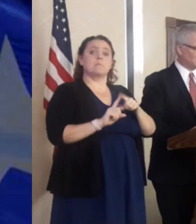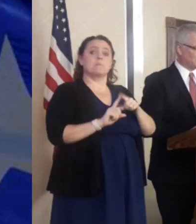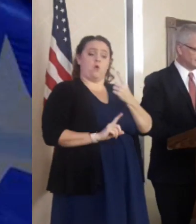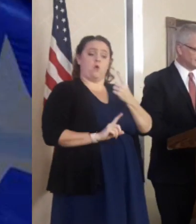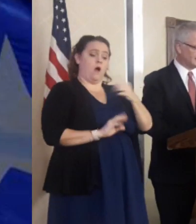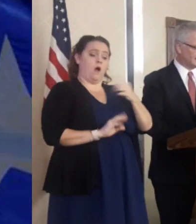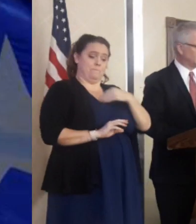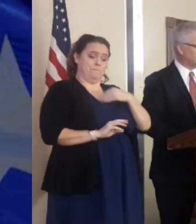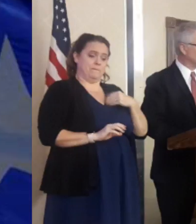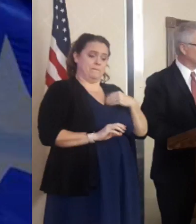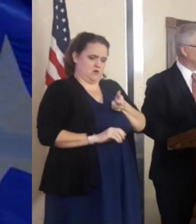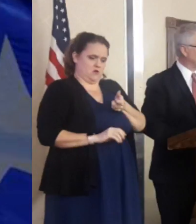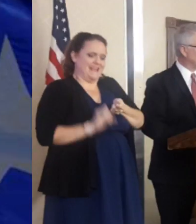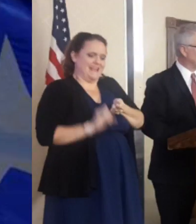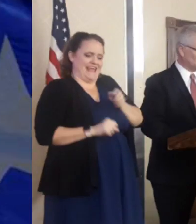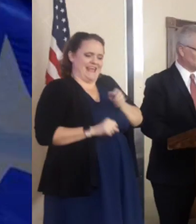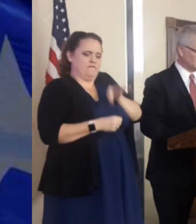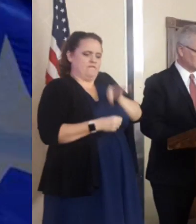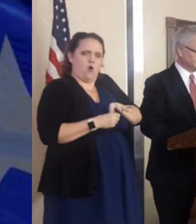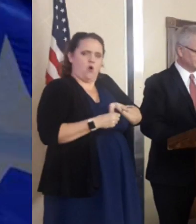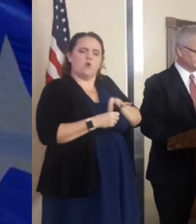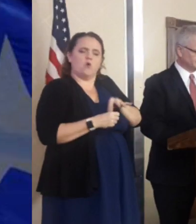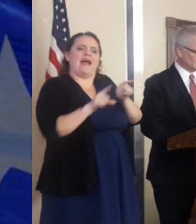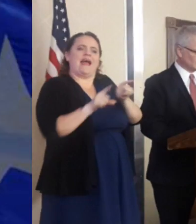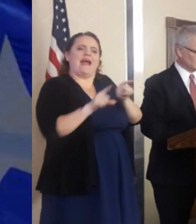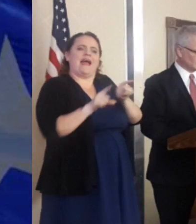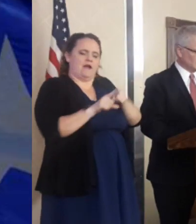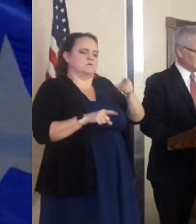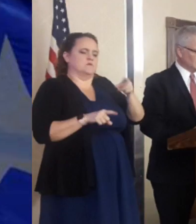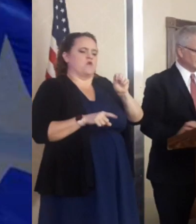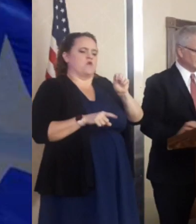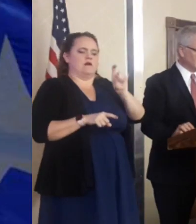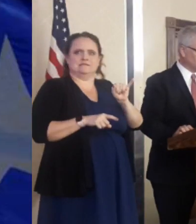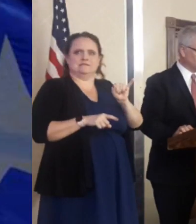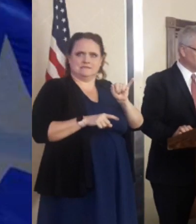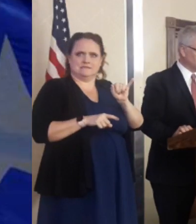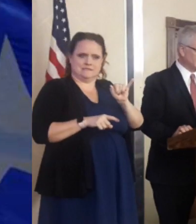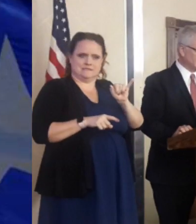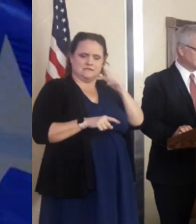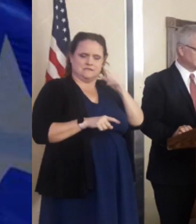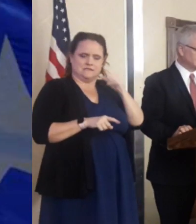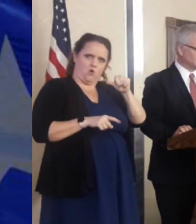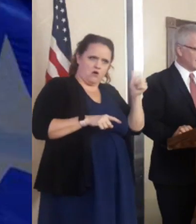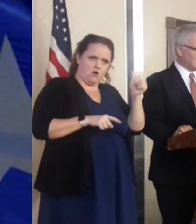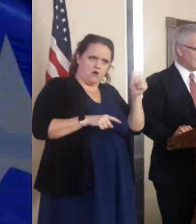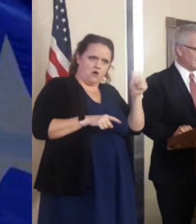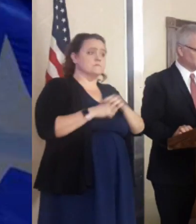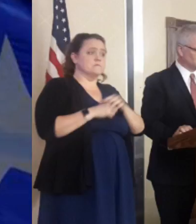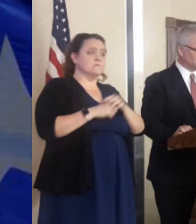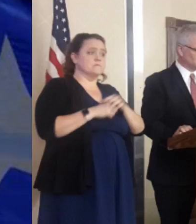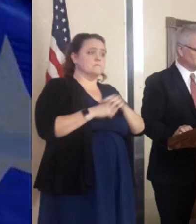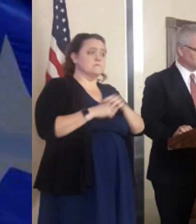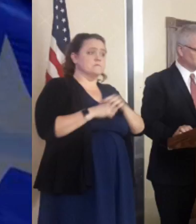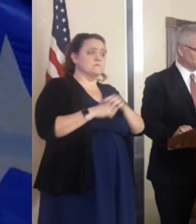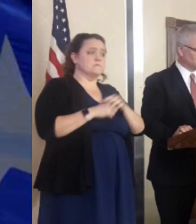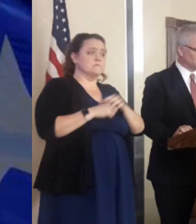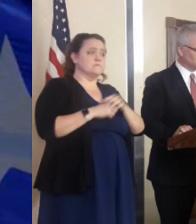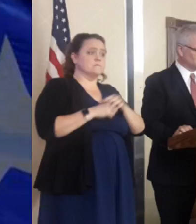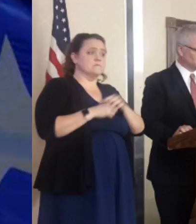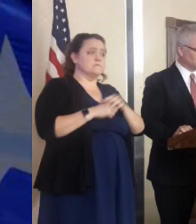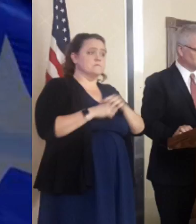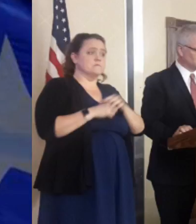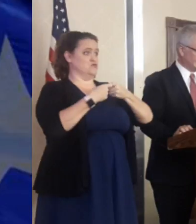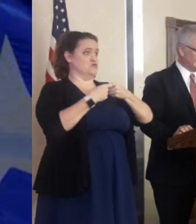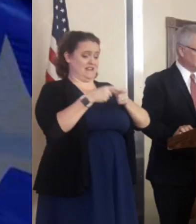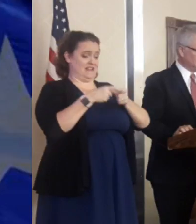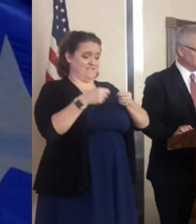proxy of another voting member also. Electronic voting devices that are not issued to a member or proxy at a